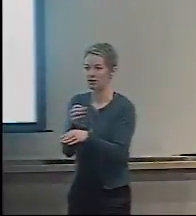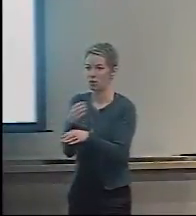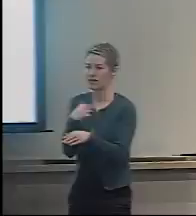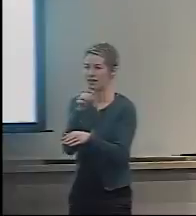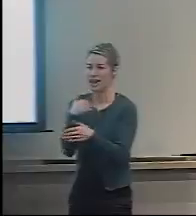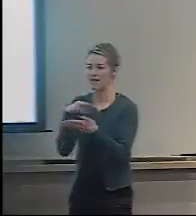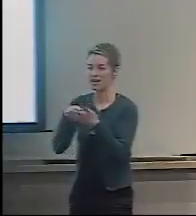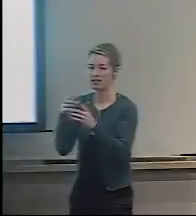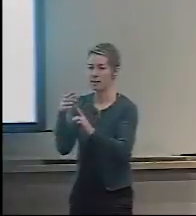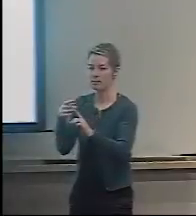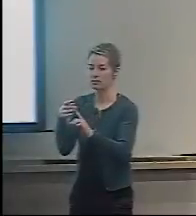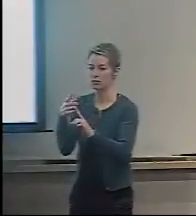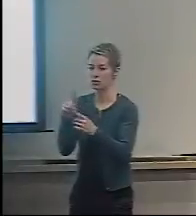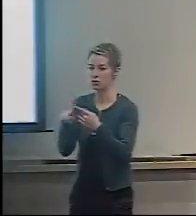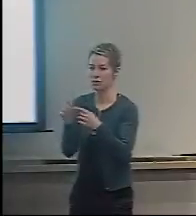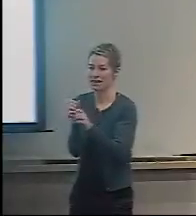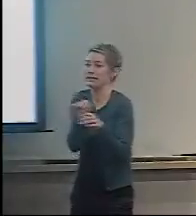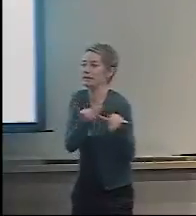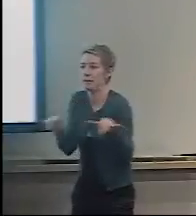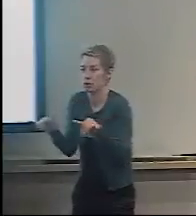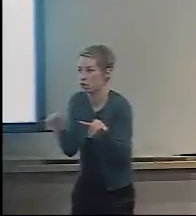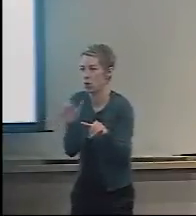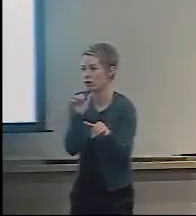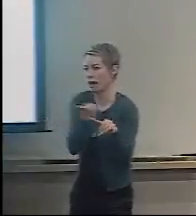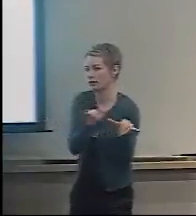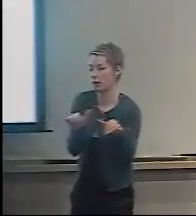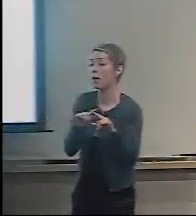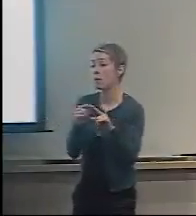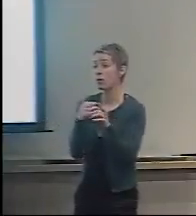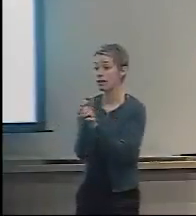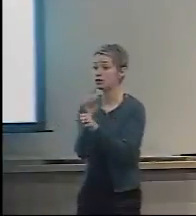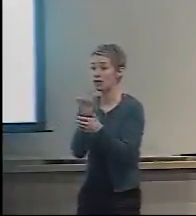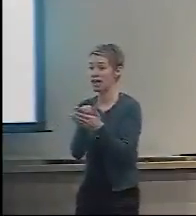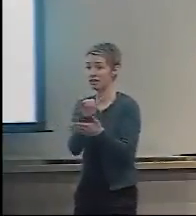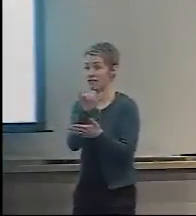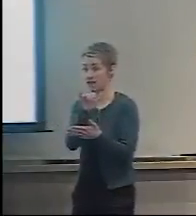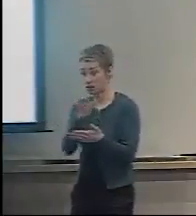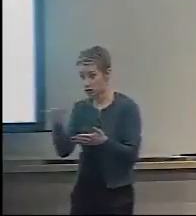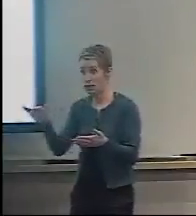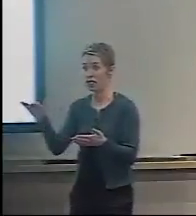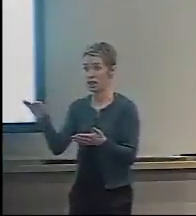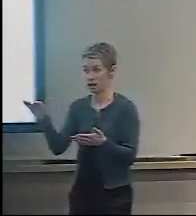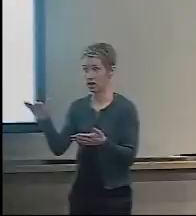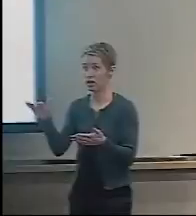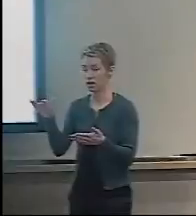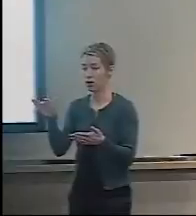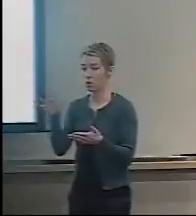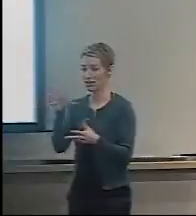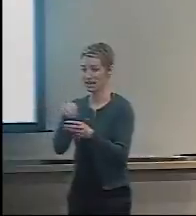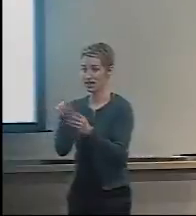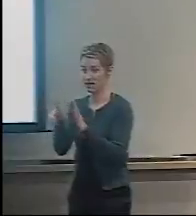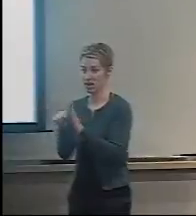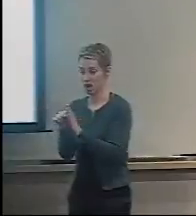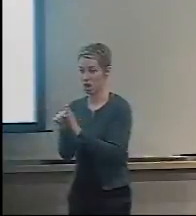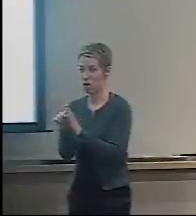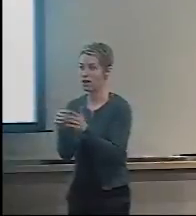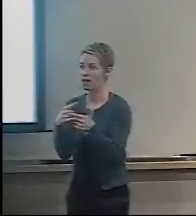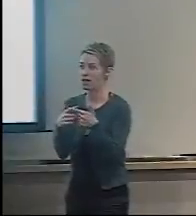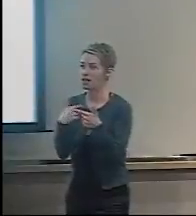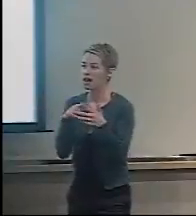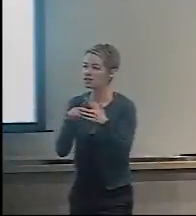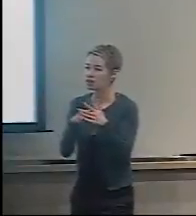signs that were similar. We made sure to have finger spelling in every video, at least a little bit. And then I started out with, I